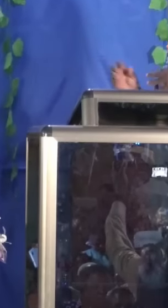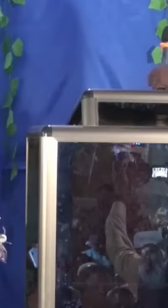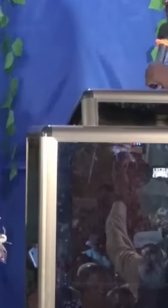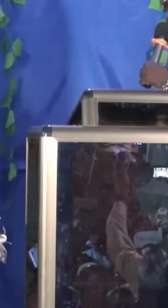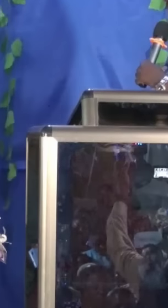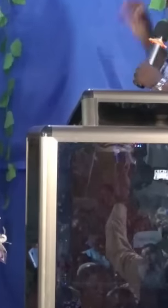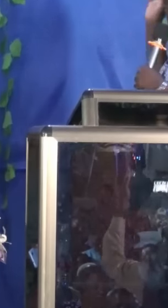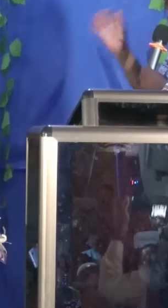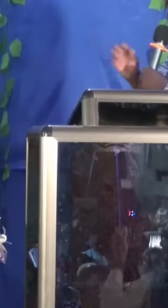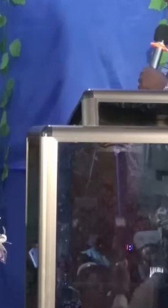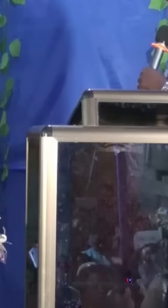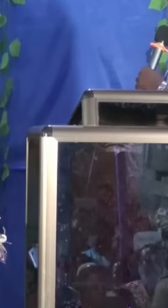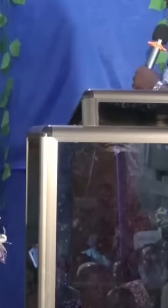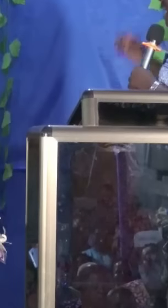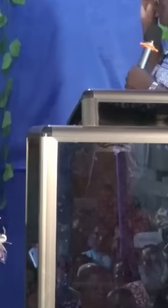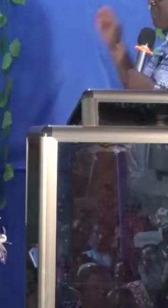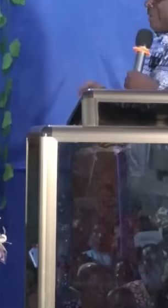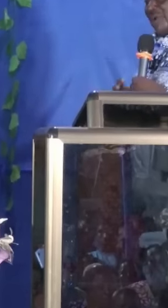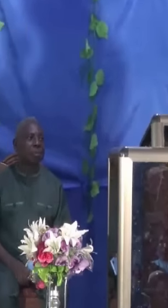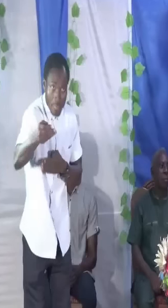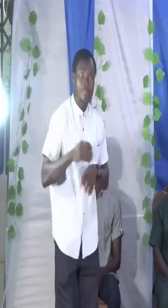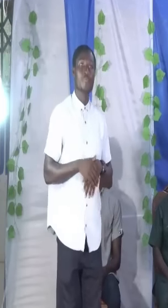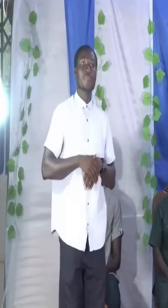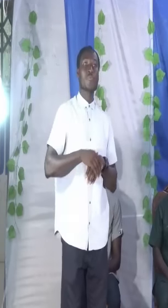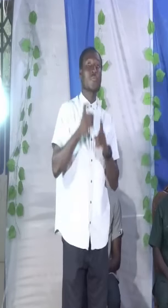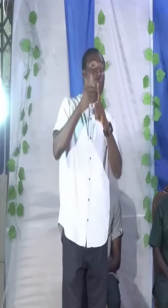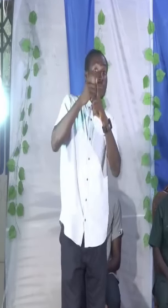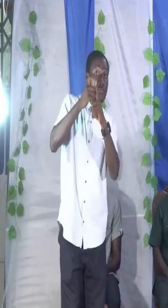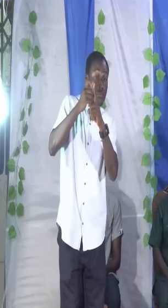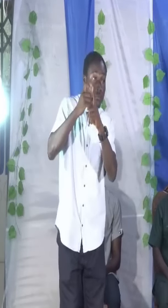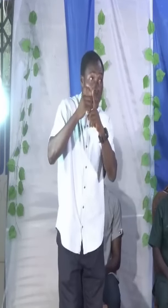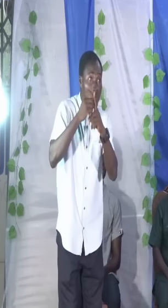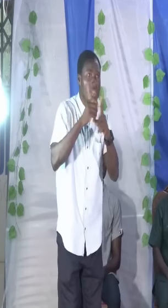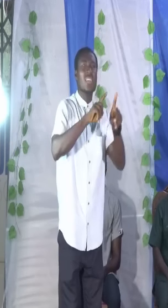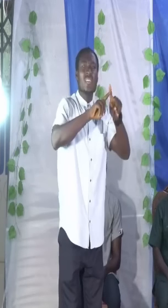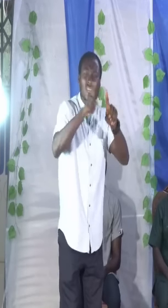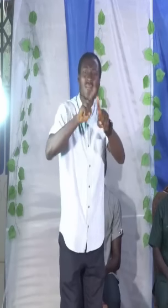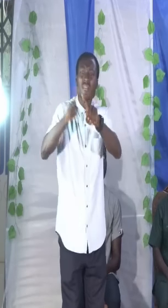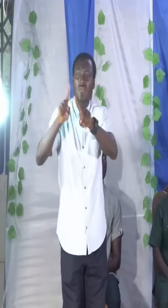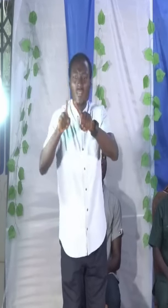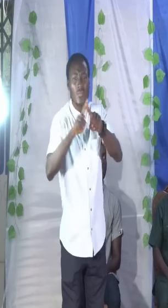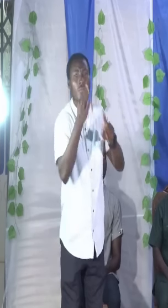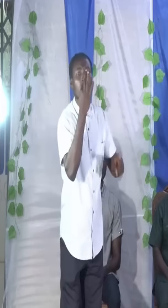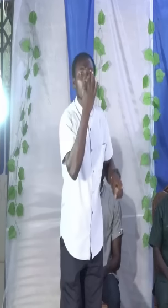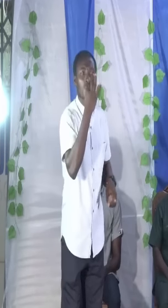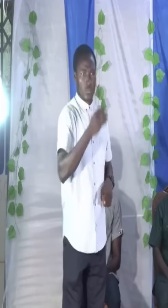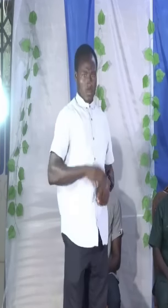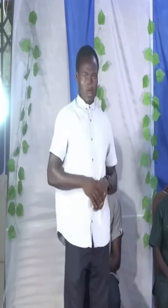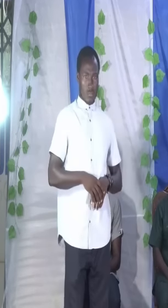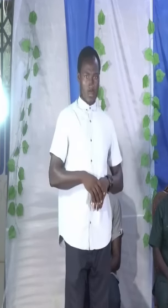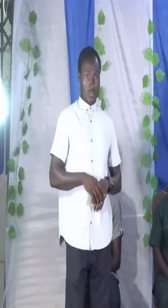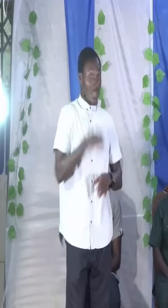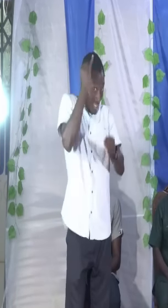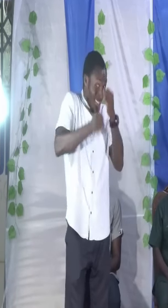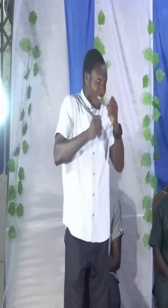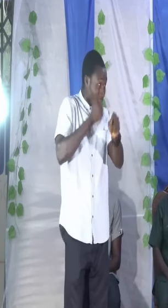tinapa anwa indomie because wɔn sɛ 2023 na ahokyerɛ wɔ Ghana ha paa o nneɛma